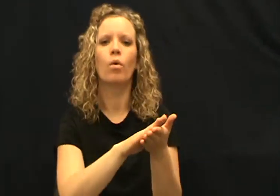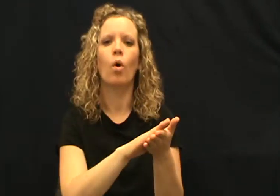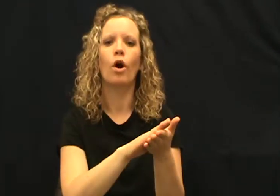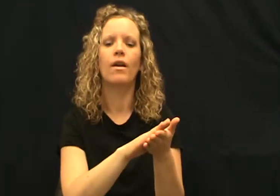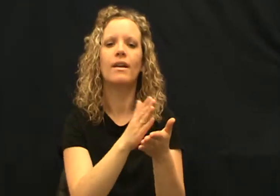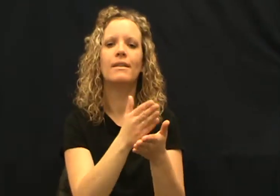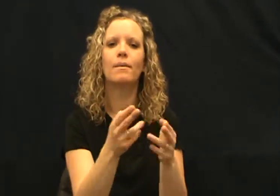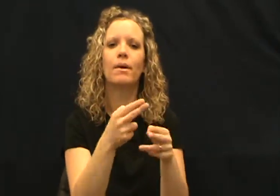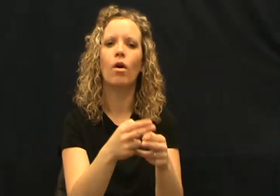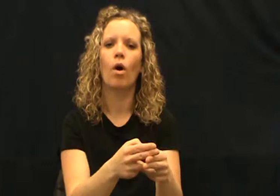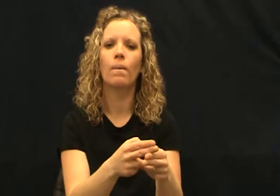entries